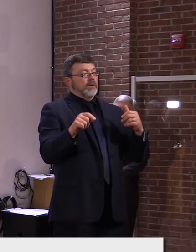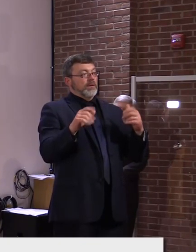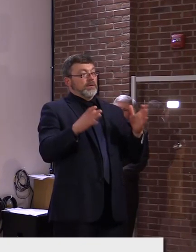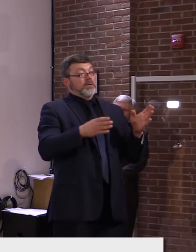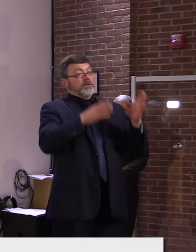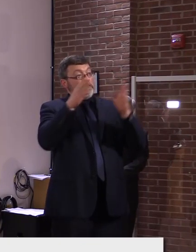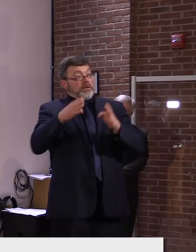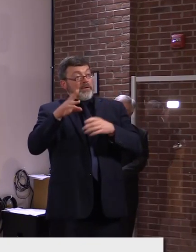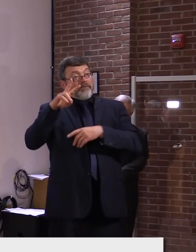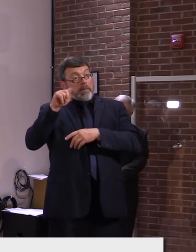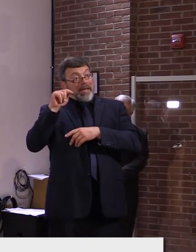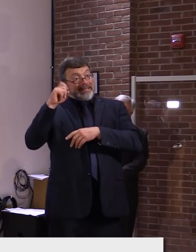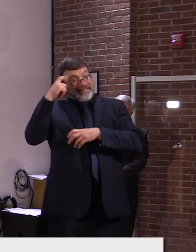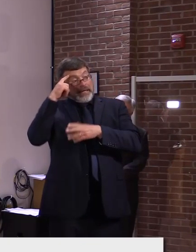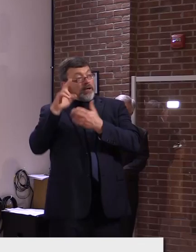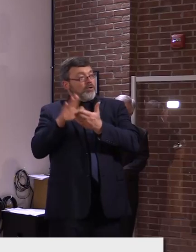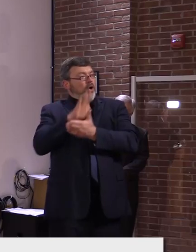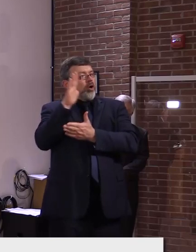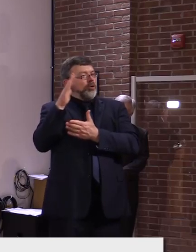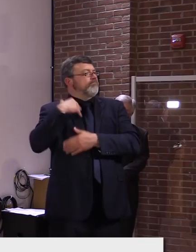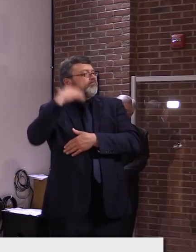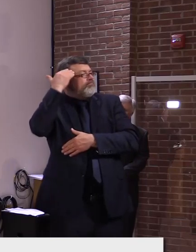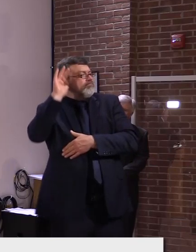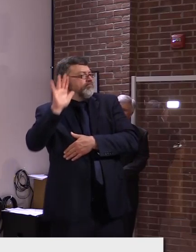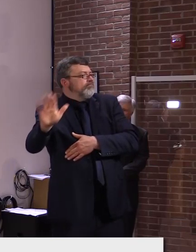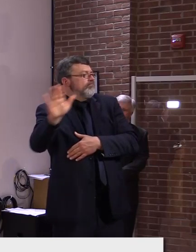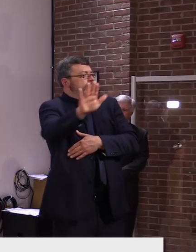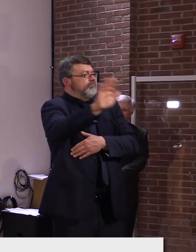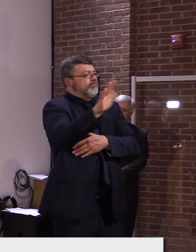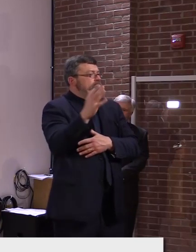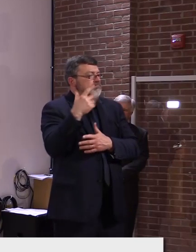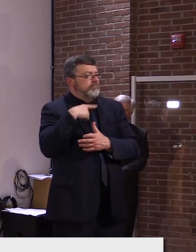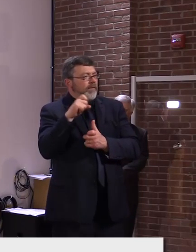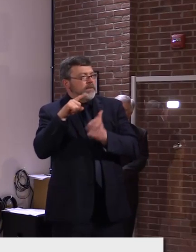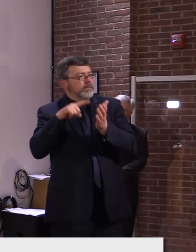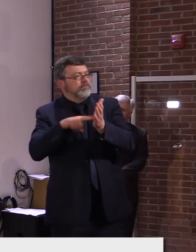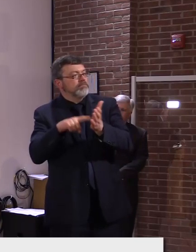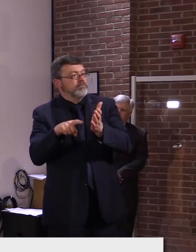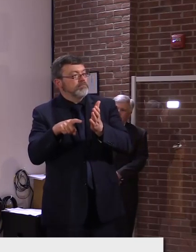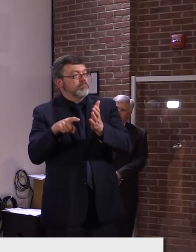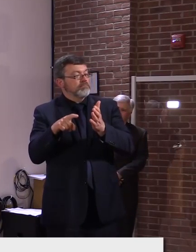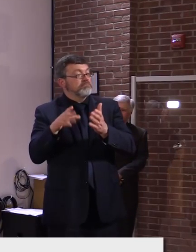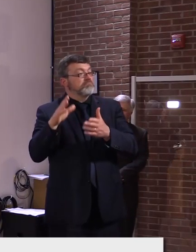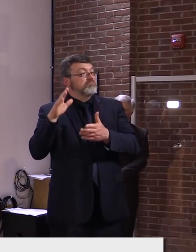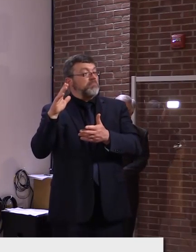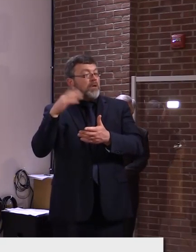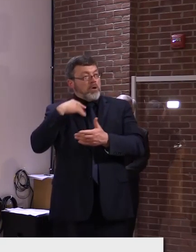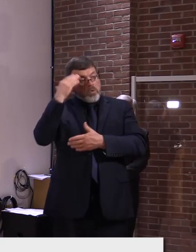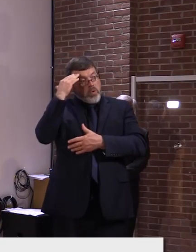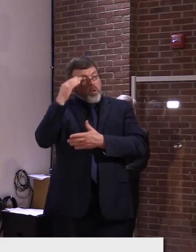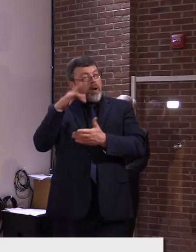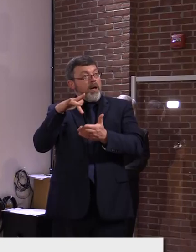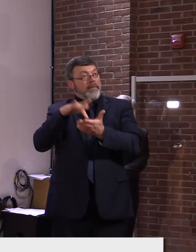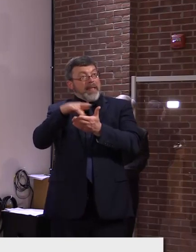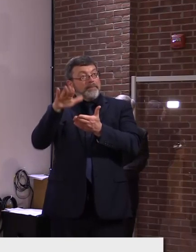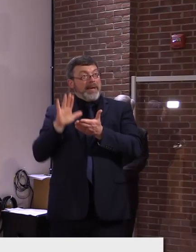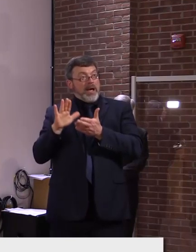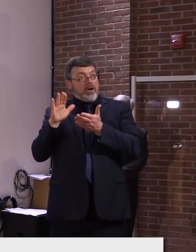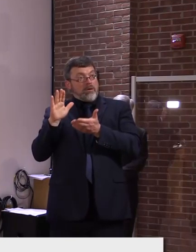And I think like Middlebury has said both staff mm-hmm. and students. In fact, I saw, I think